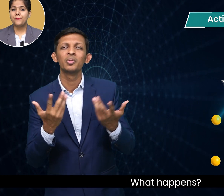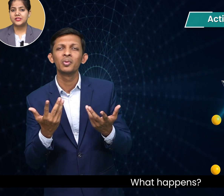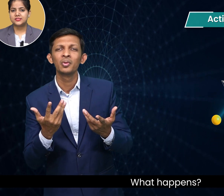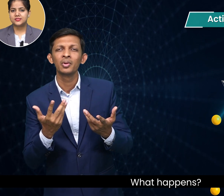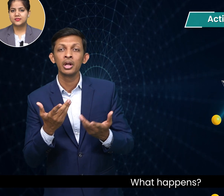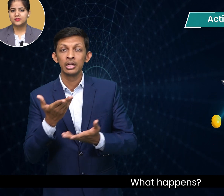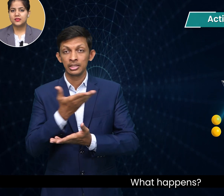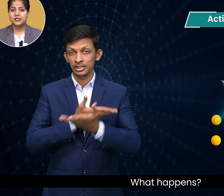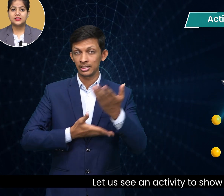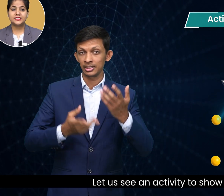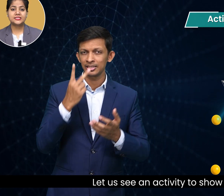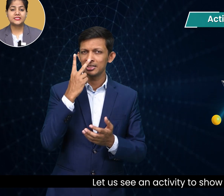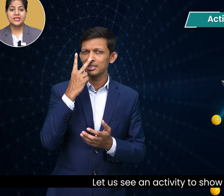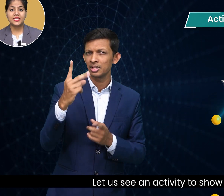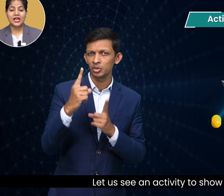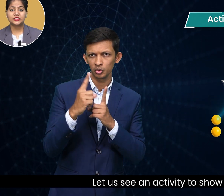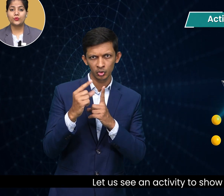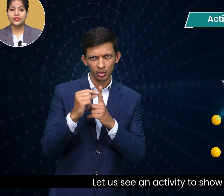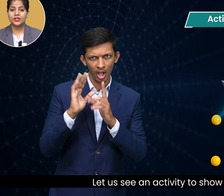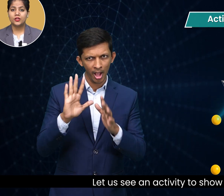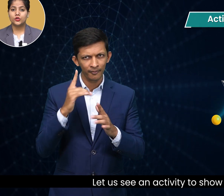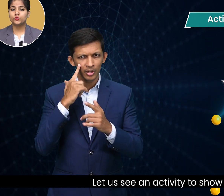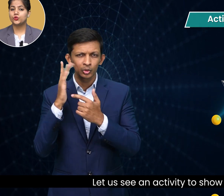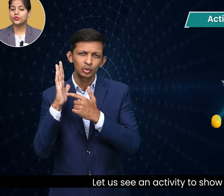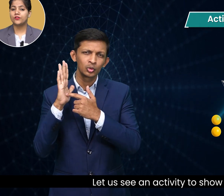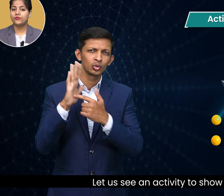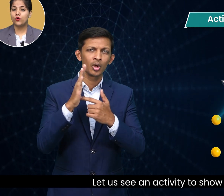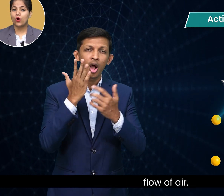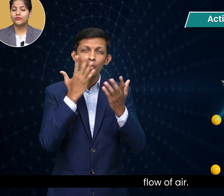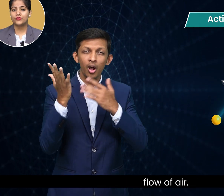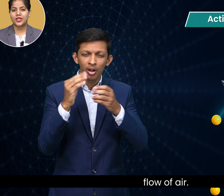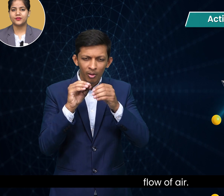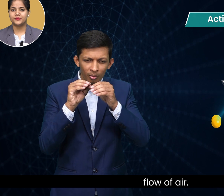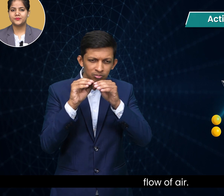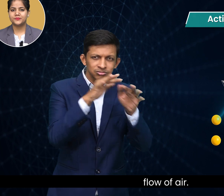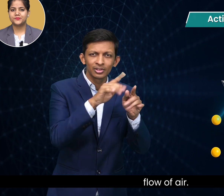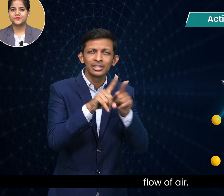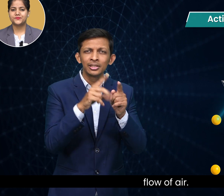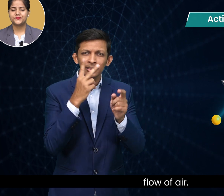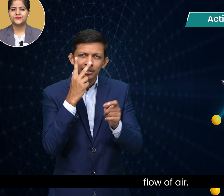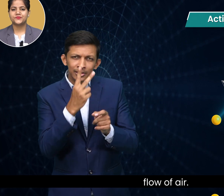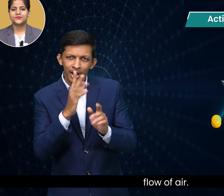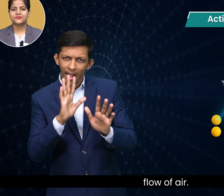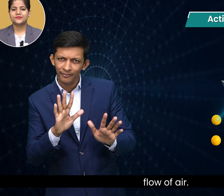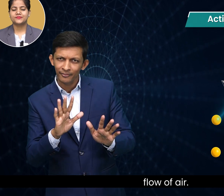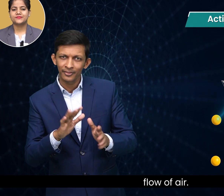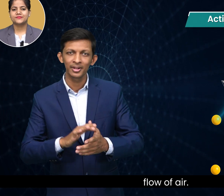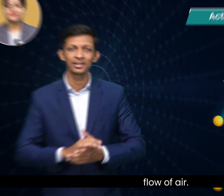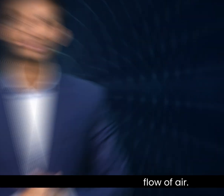What happens? Let us see an activity to show the flow of air.